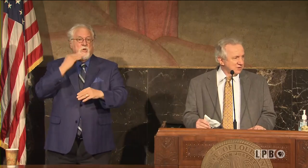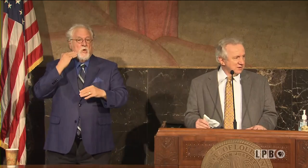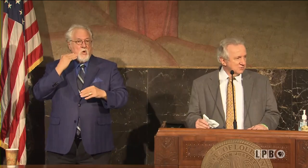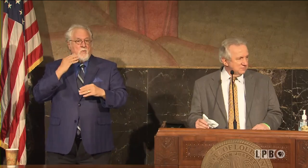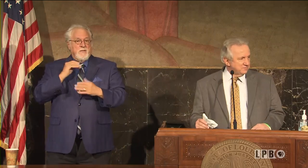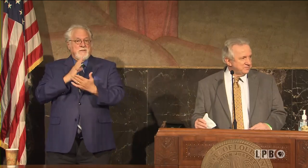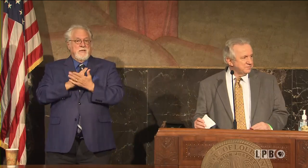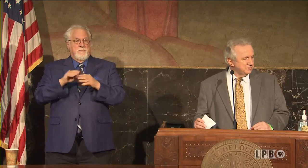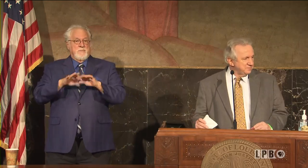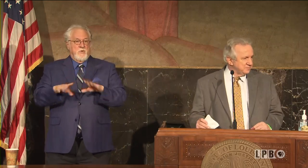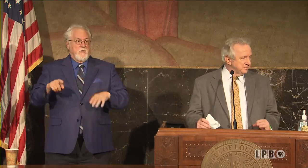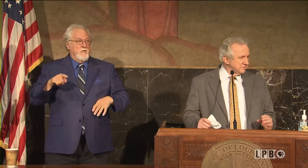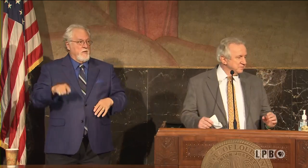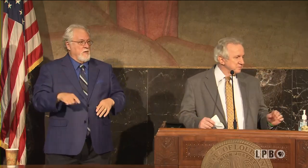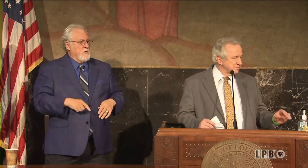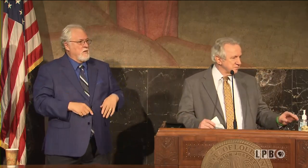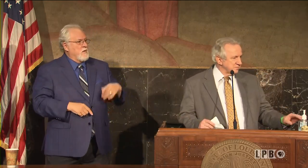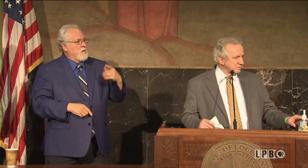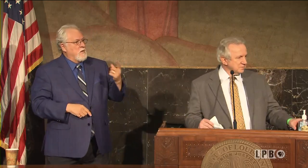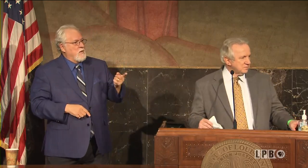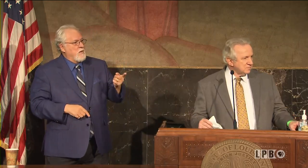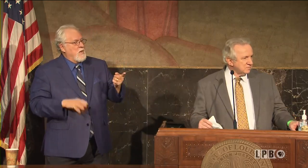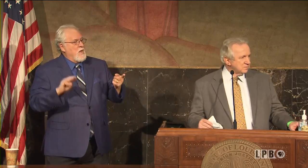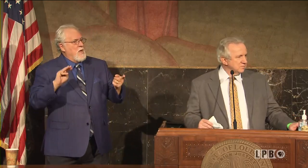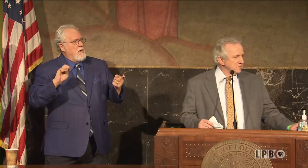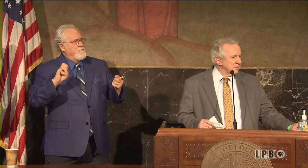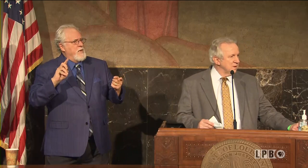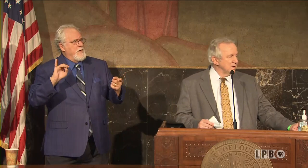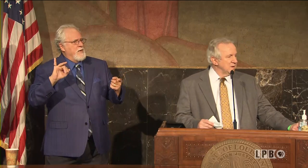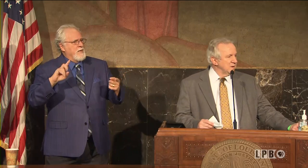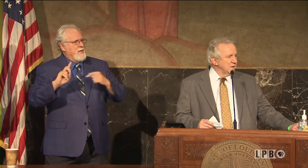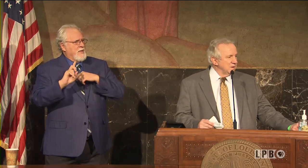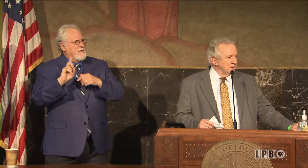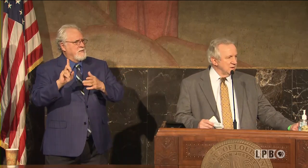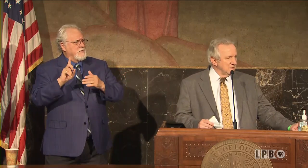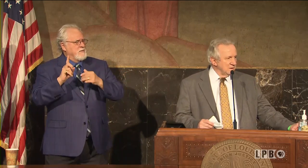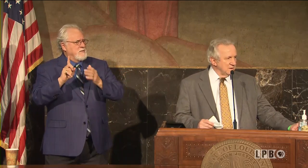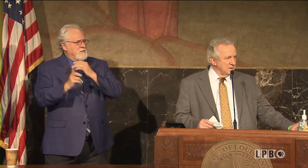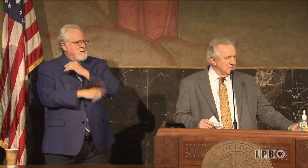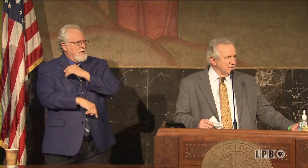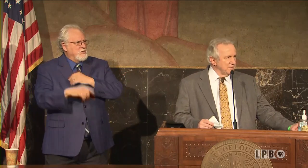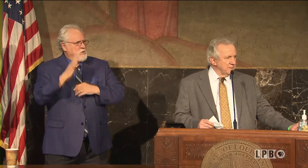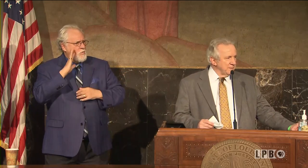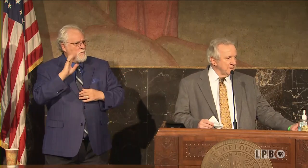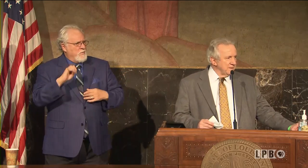congregate settings. Can you say what the Medicaid sanctions would be to hold back some of the